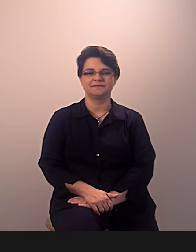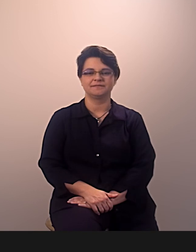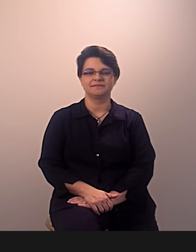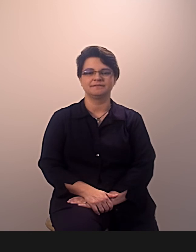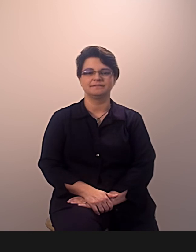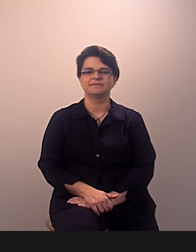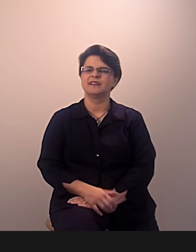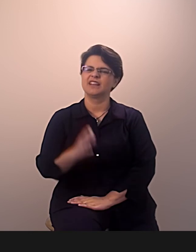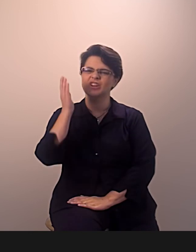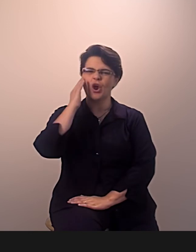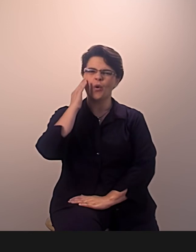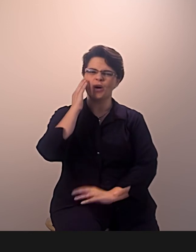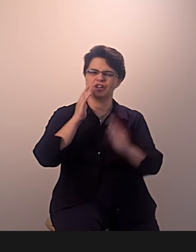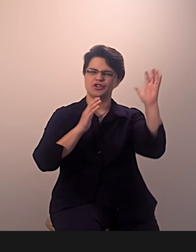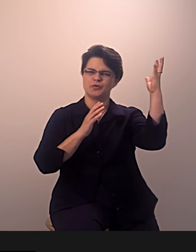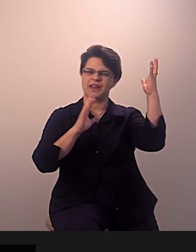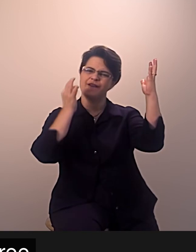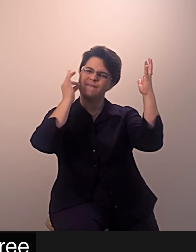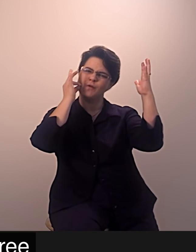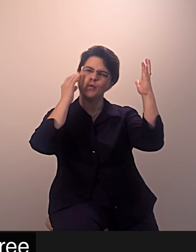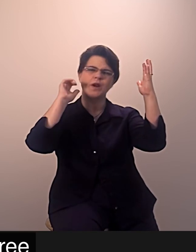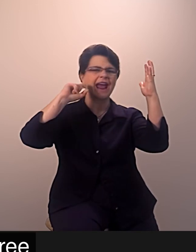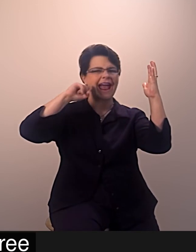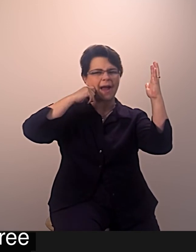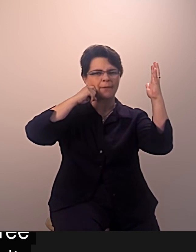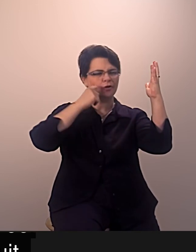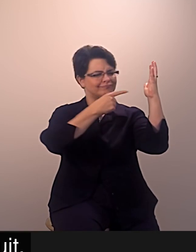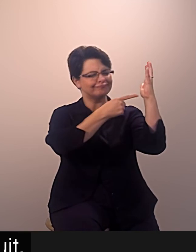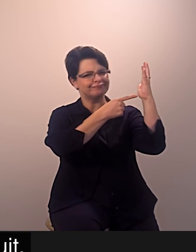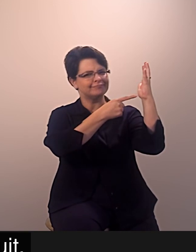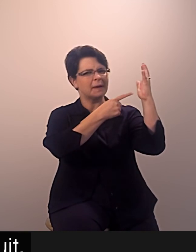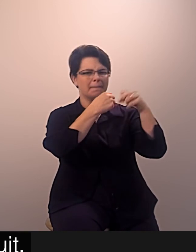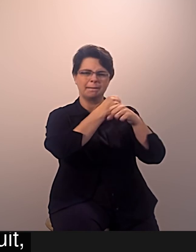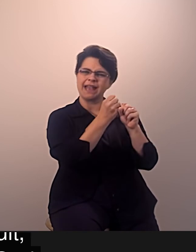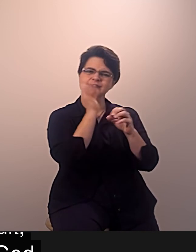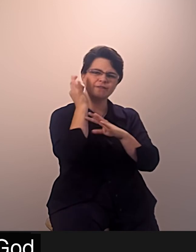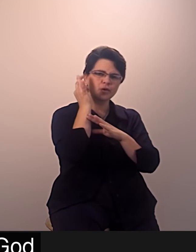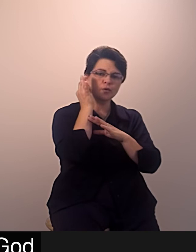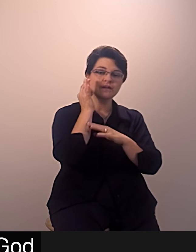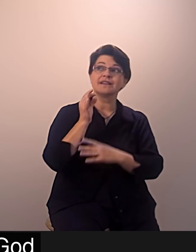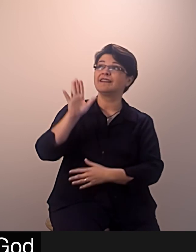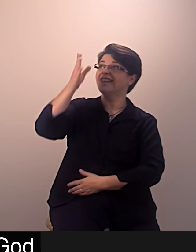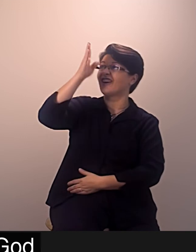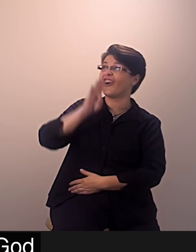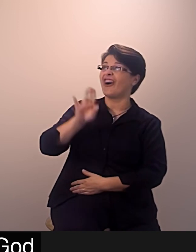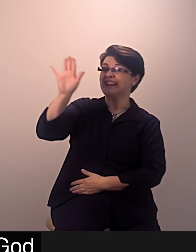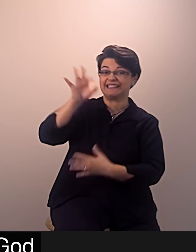As the fruit tree produces fruit, the Spirit of God produces good fruit in the